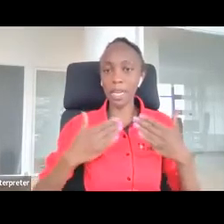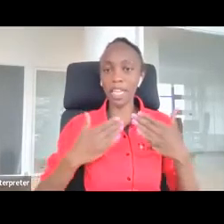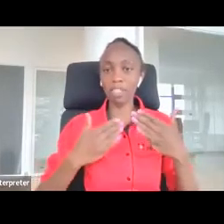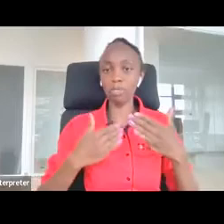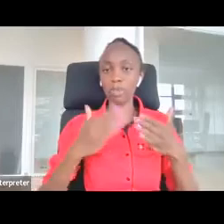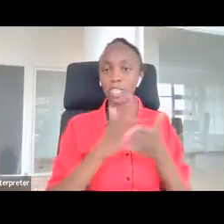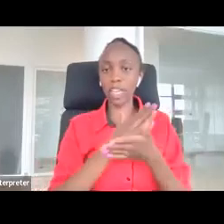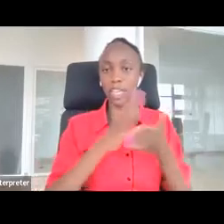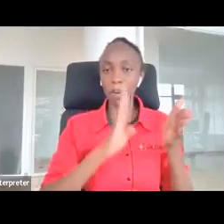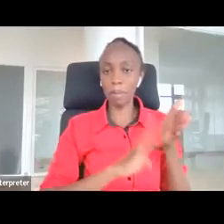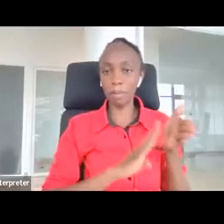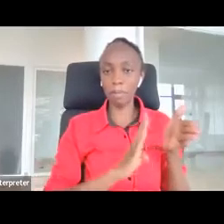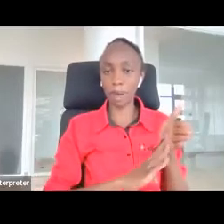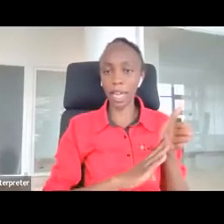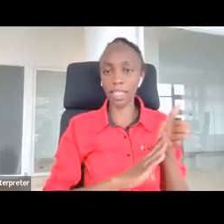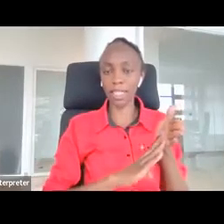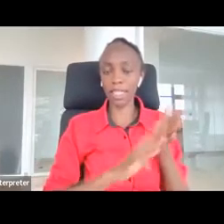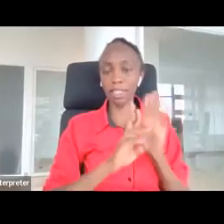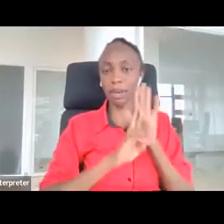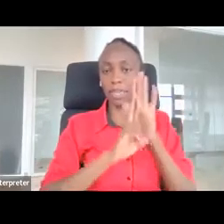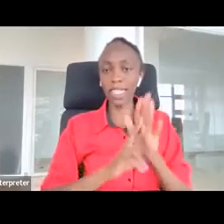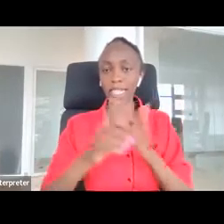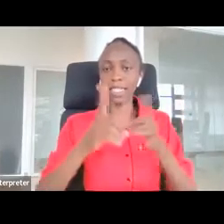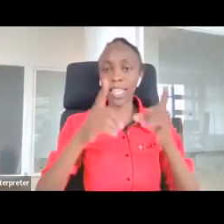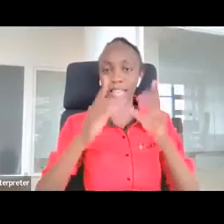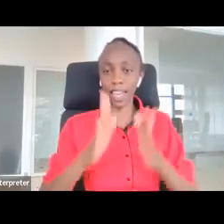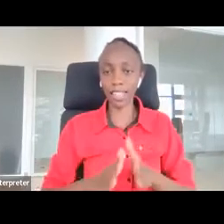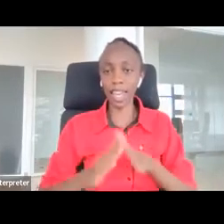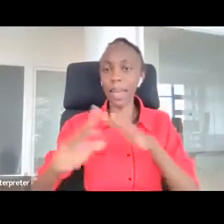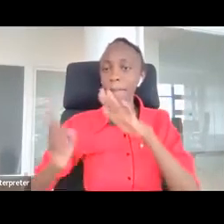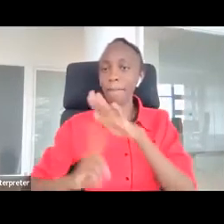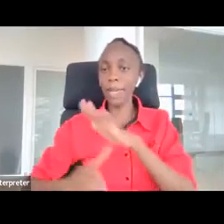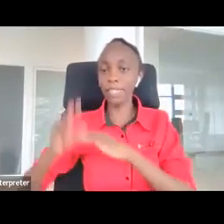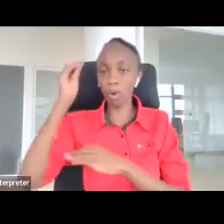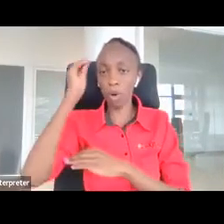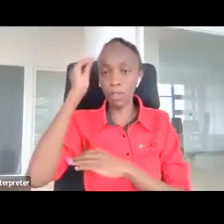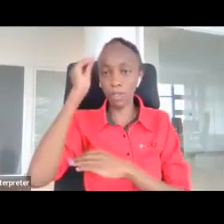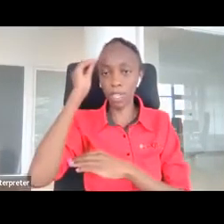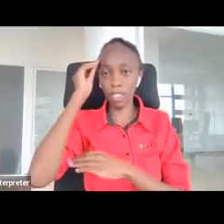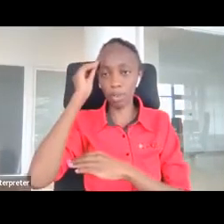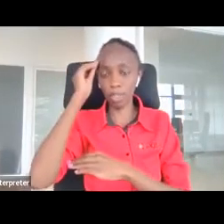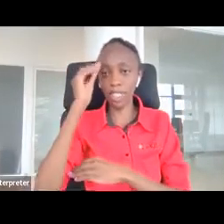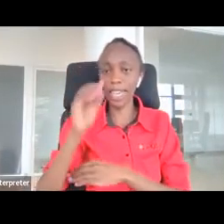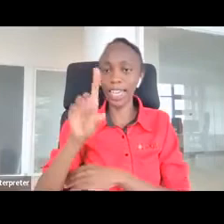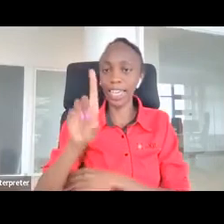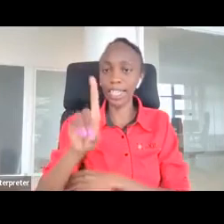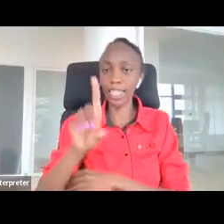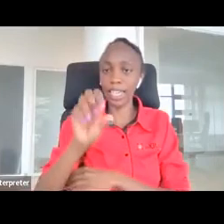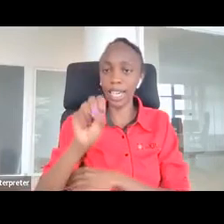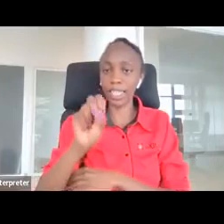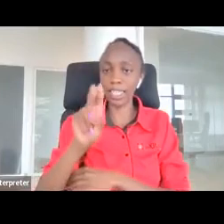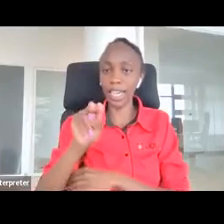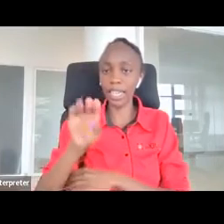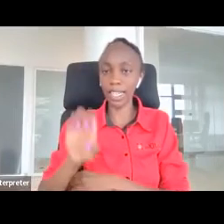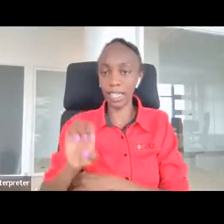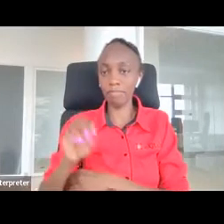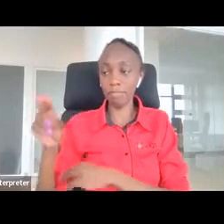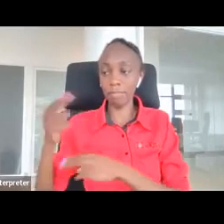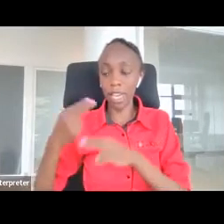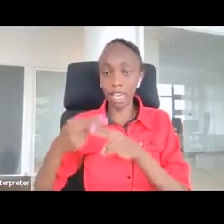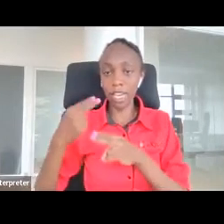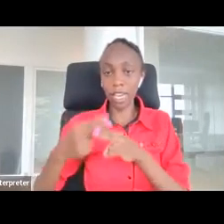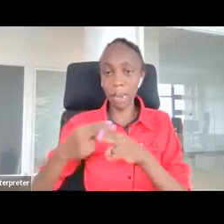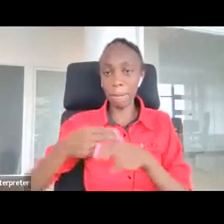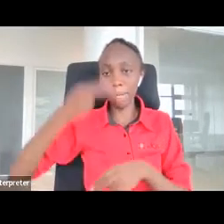of the Director, Ministry of Education, Directorate of Special Needs, that is Mr. Frederick Ocheng